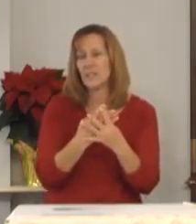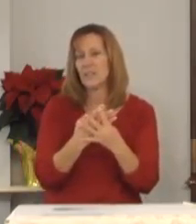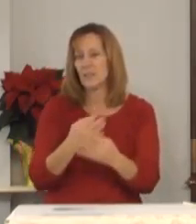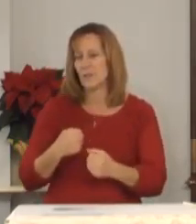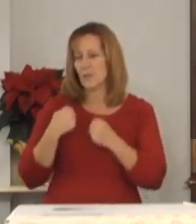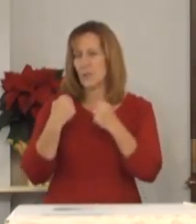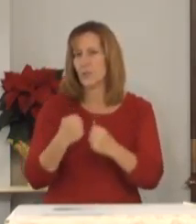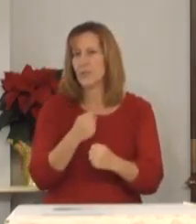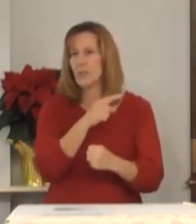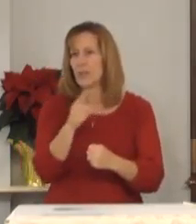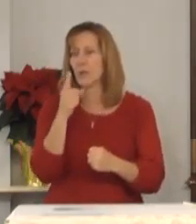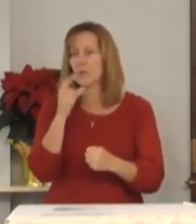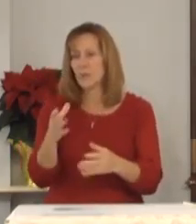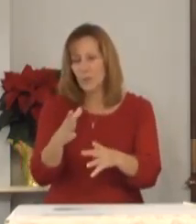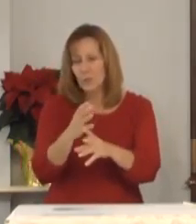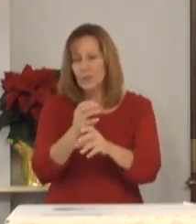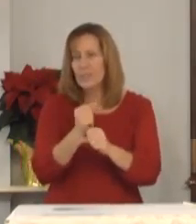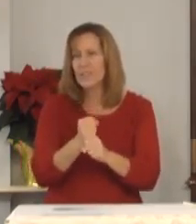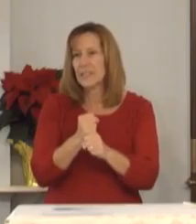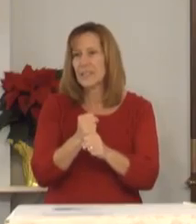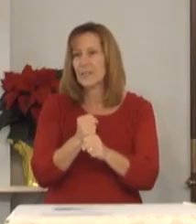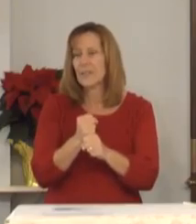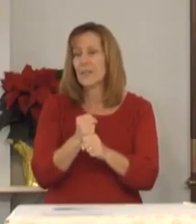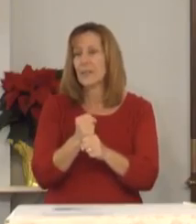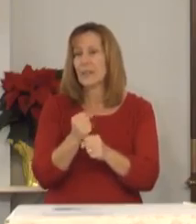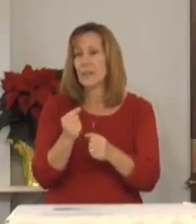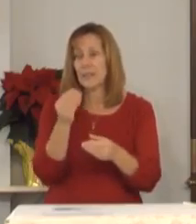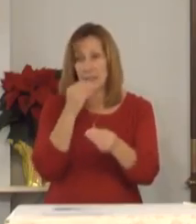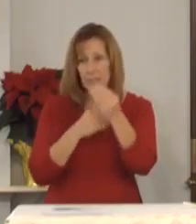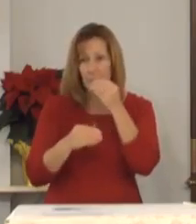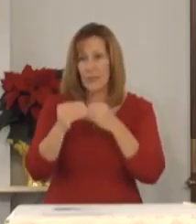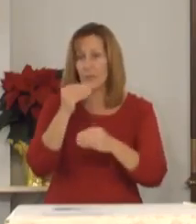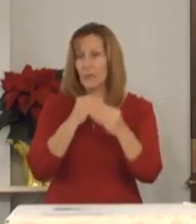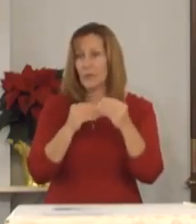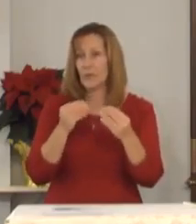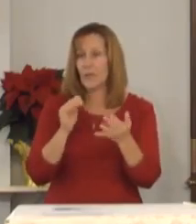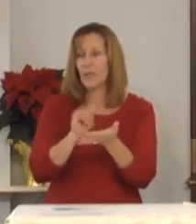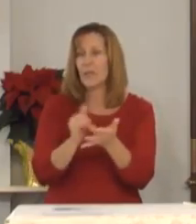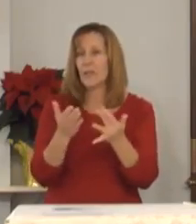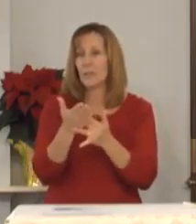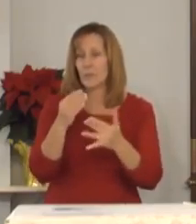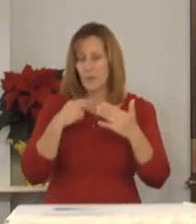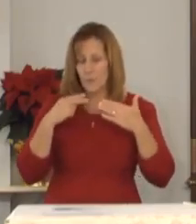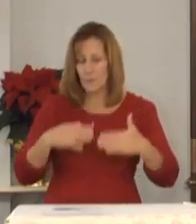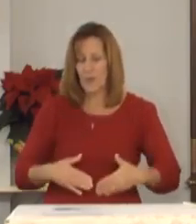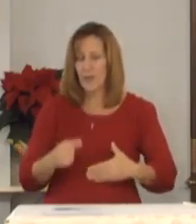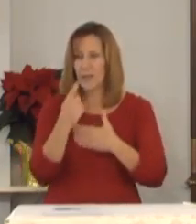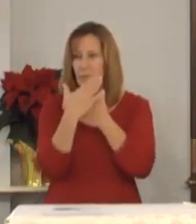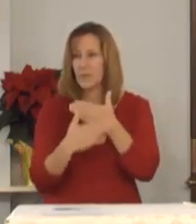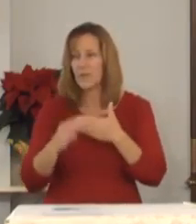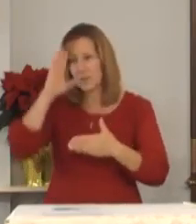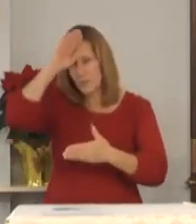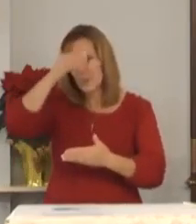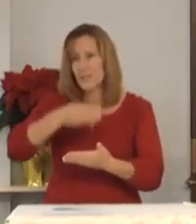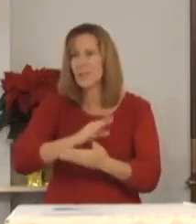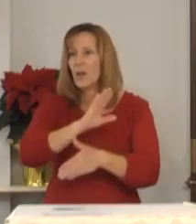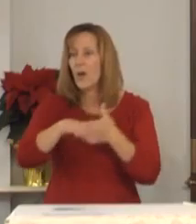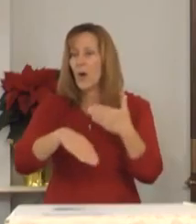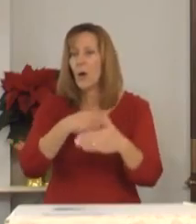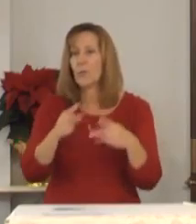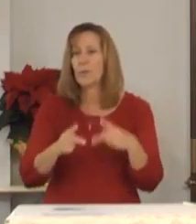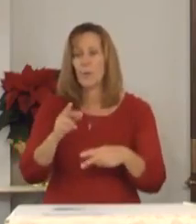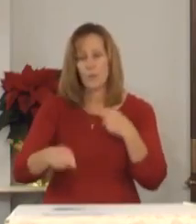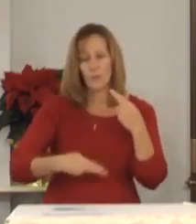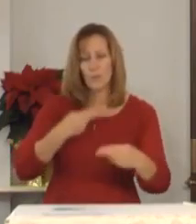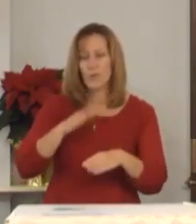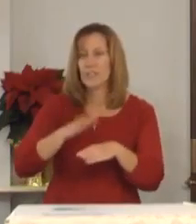and strengthen those who receive this Holy Communion, that through the body and blood of your Son, all may rejoice